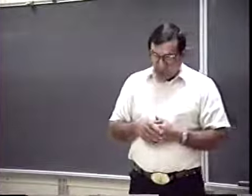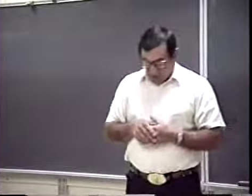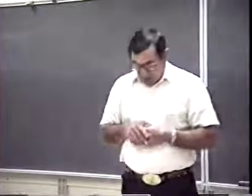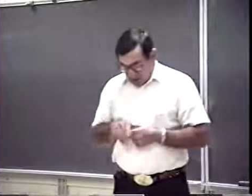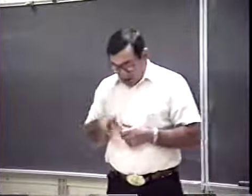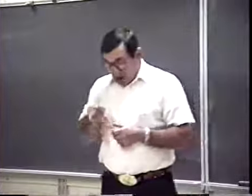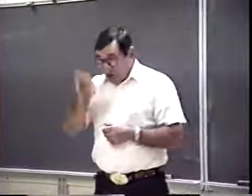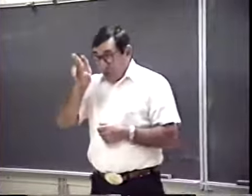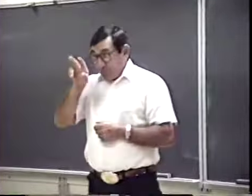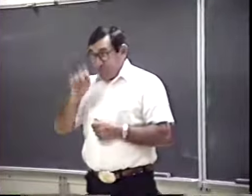Grandfather looked up.